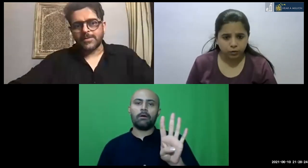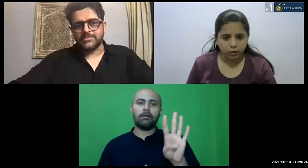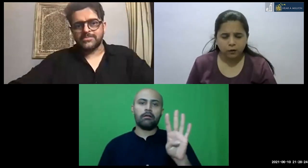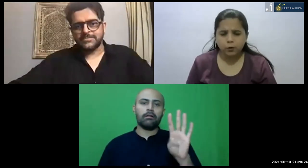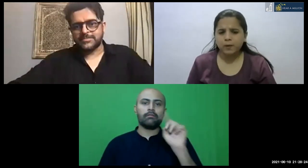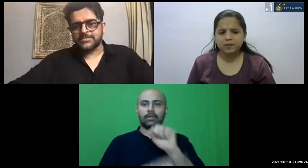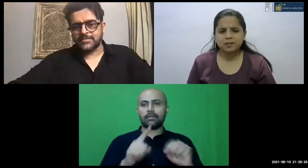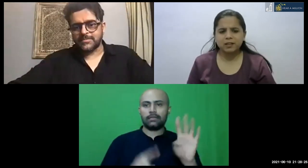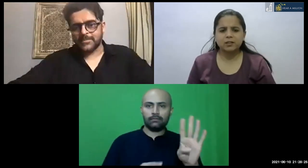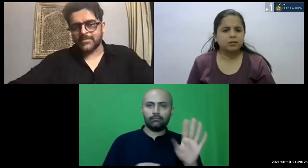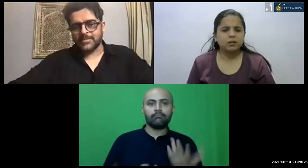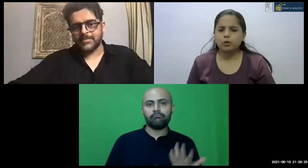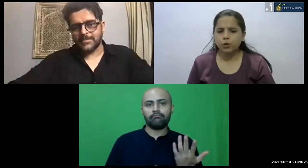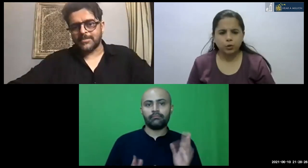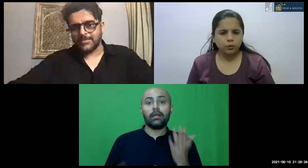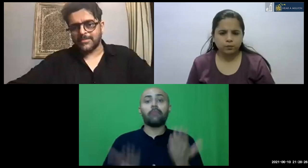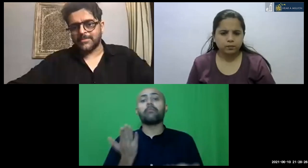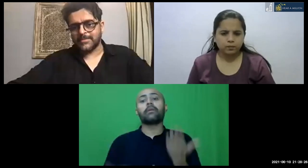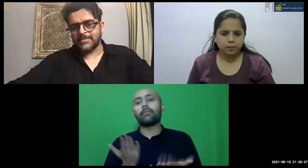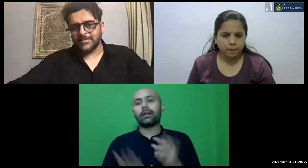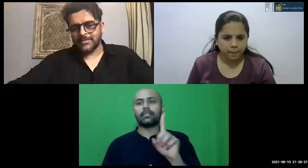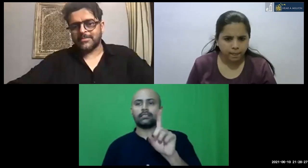said 4% said no.